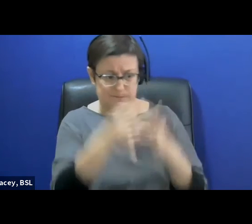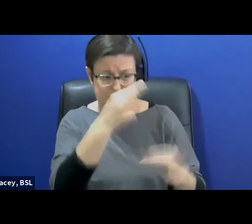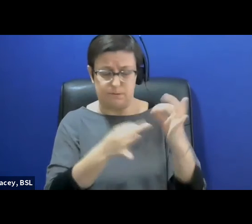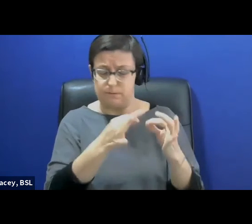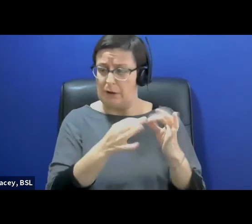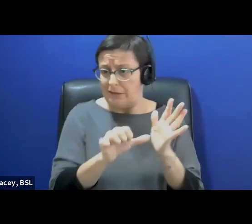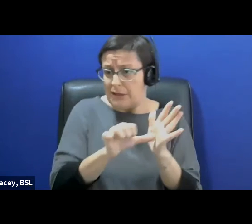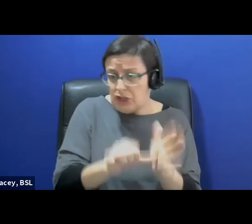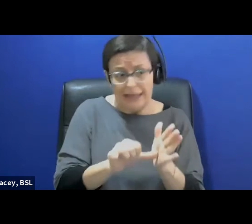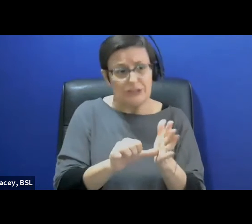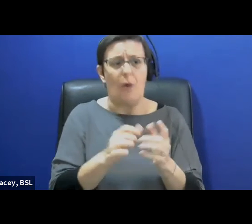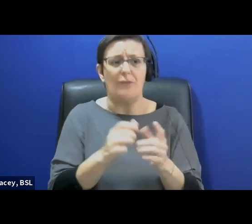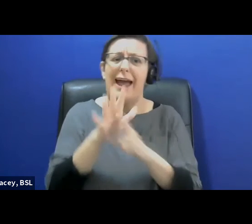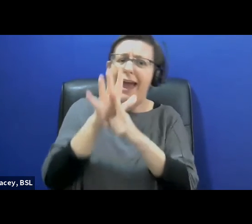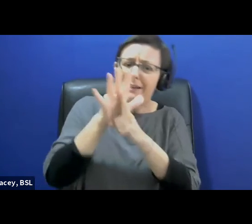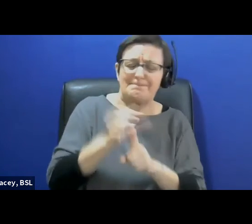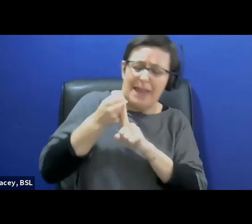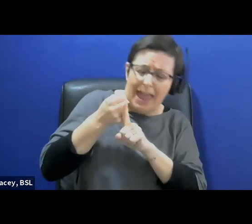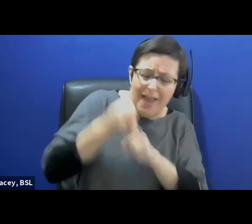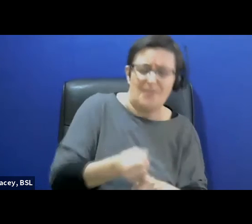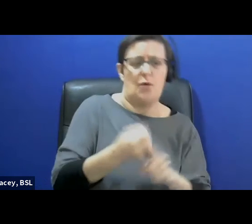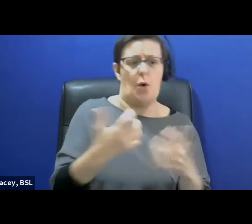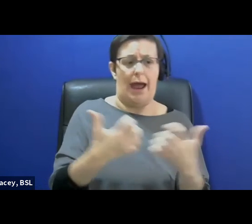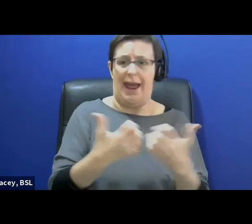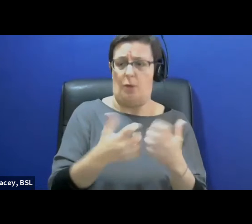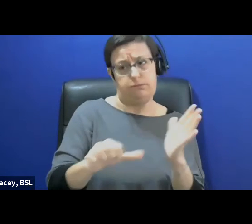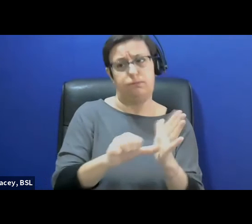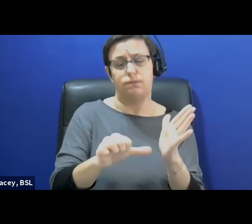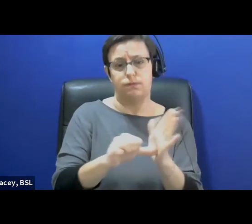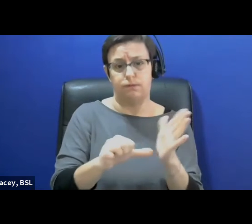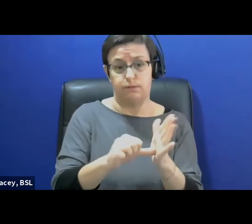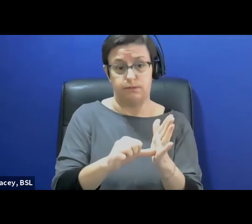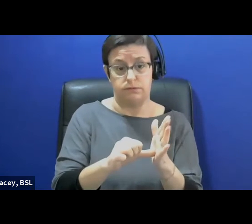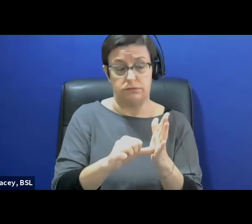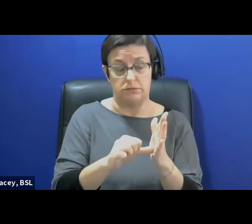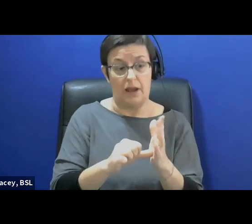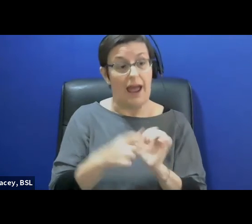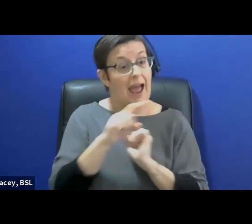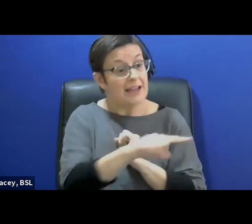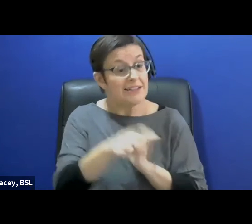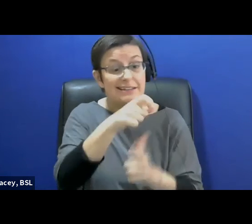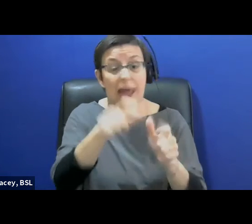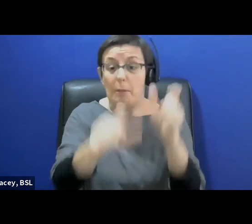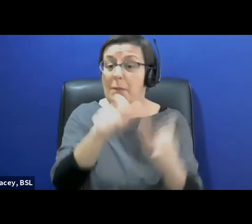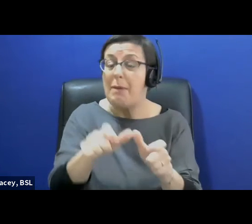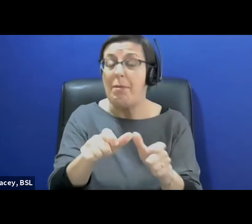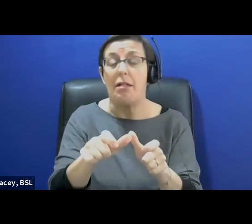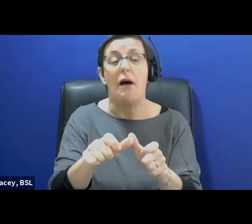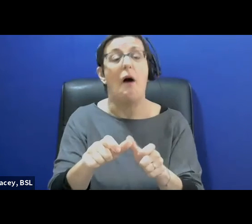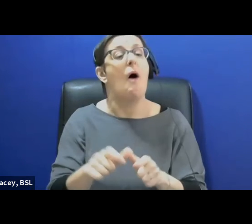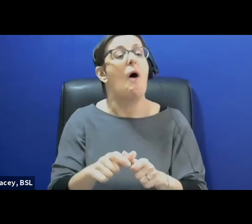the enforcement of this and the challenges around the end users really only being considered at the very end of the process